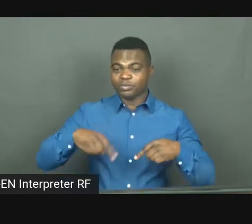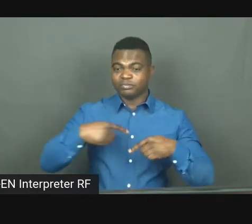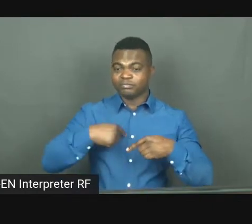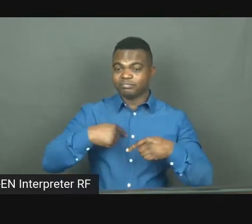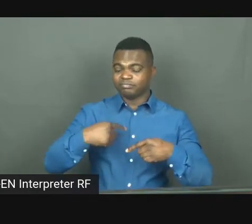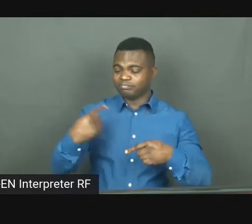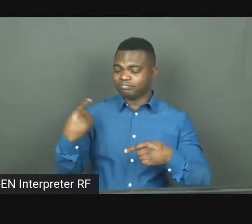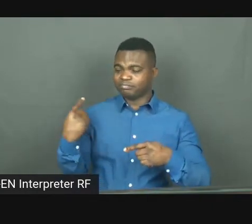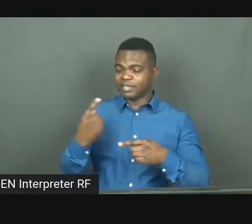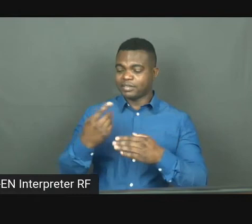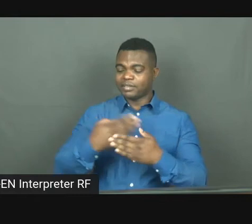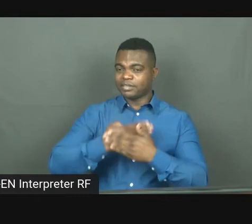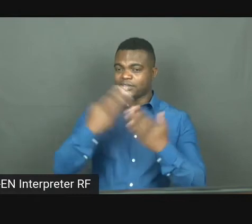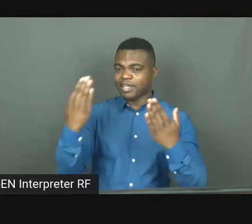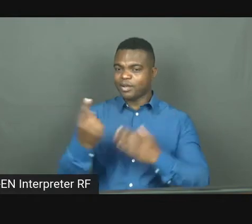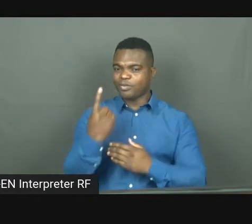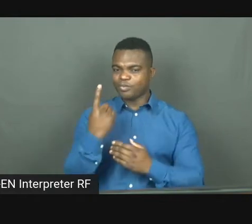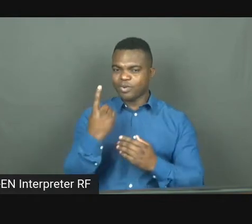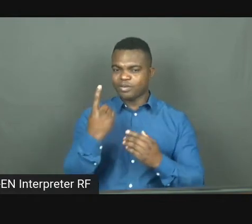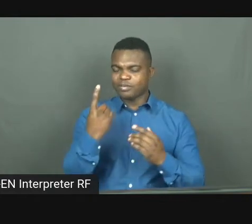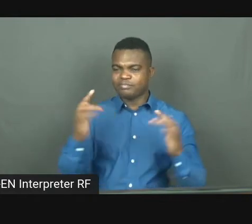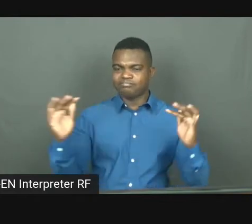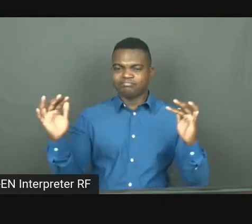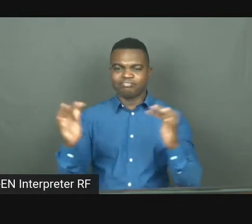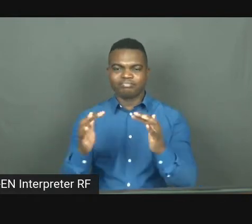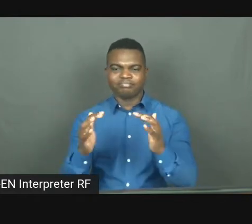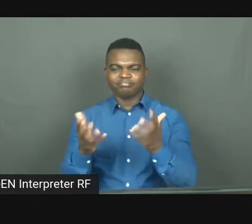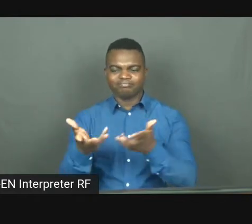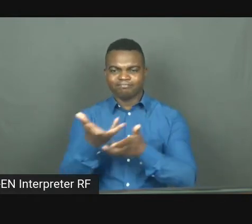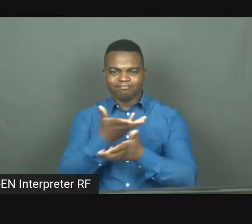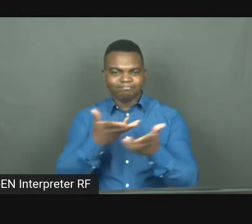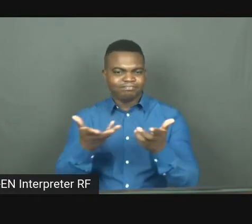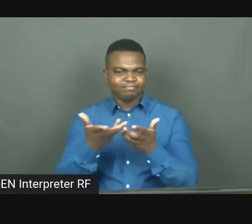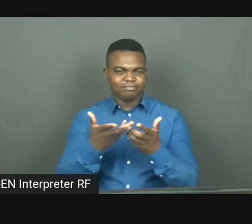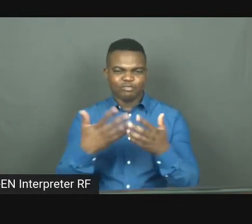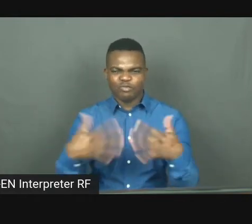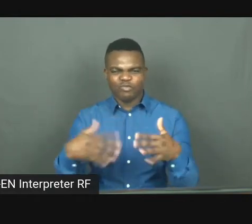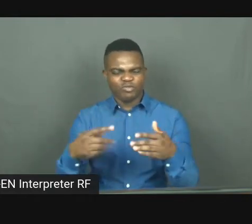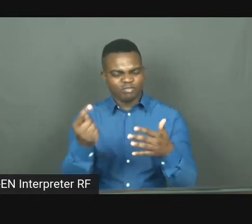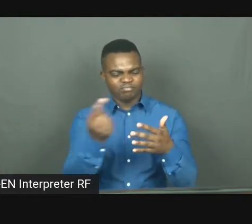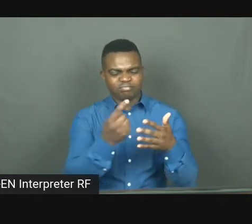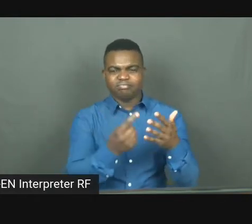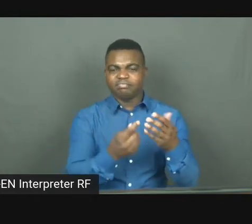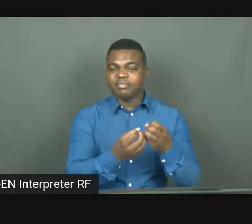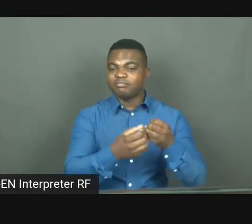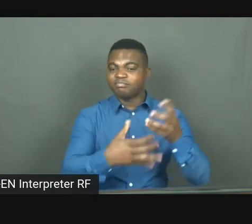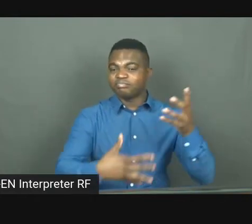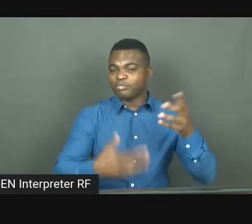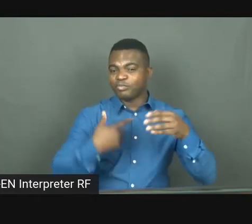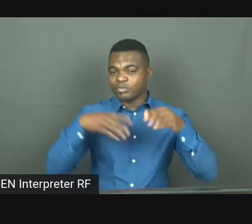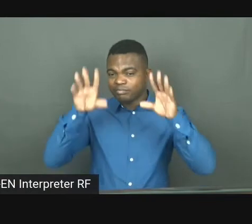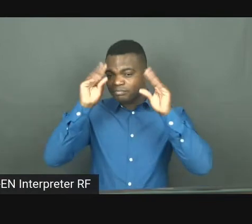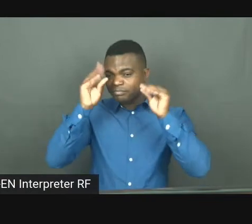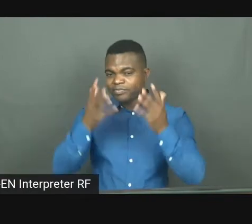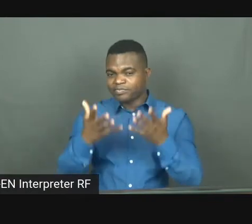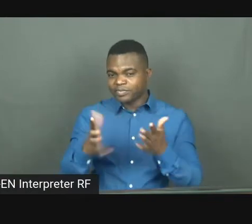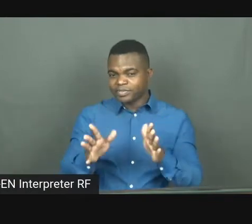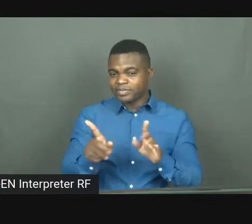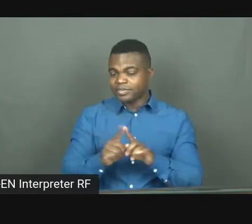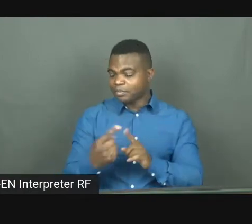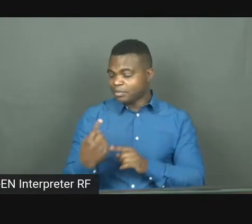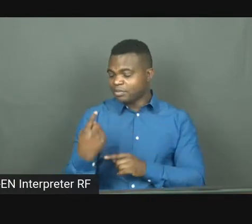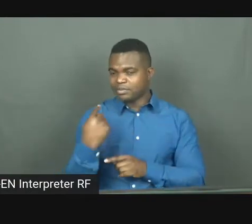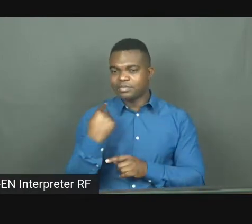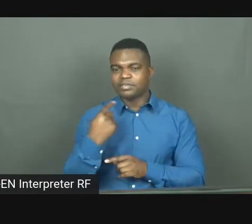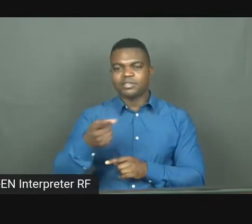this. And today's discussion is going to be just as interesting and lively as the challenge for us today